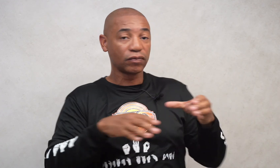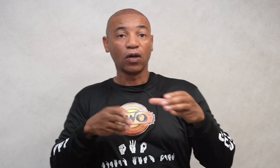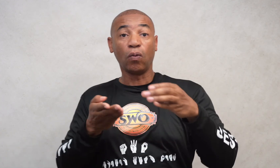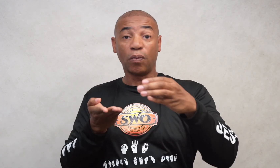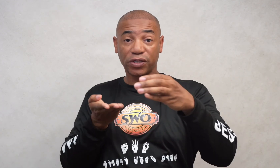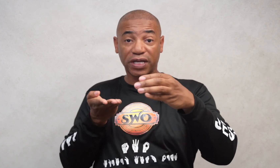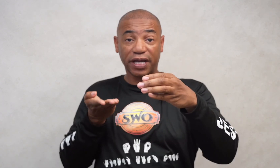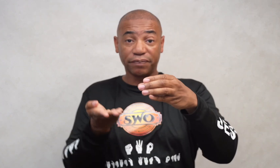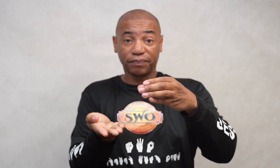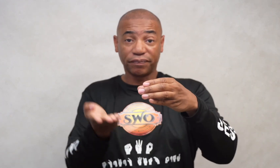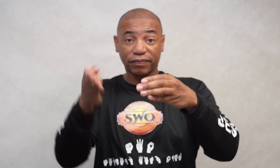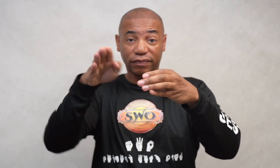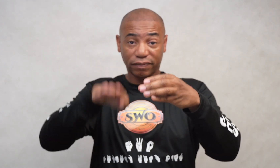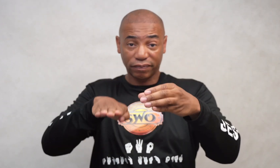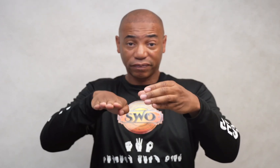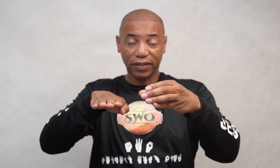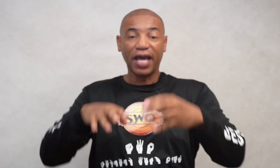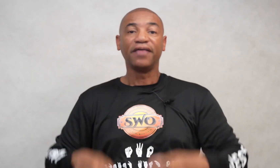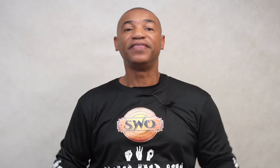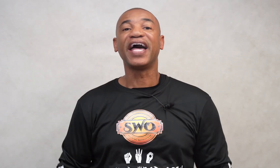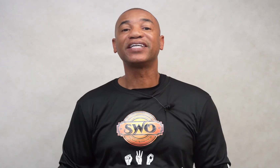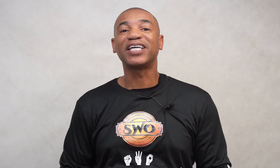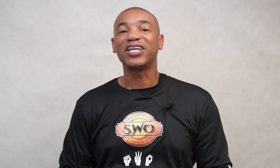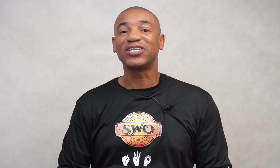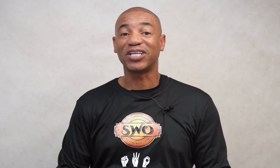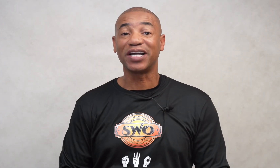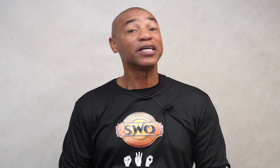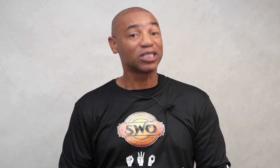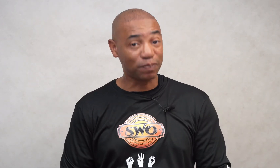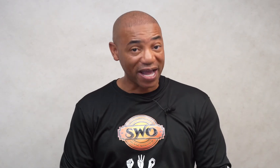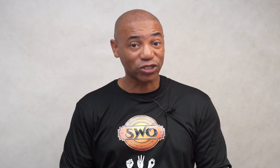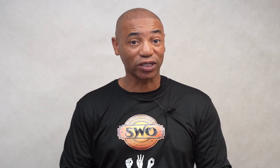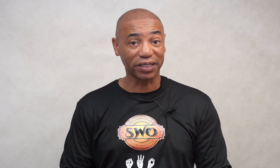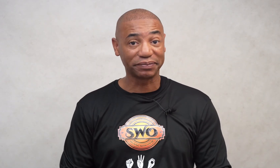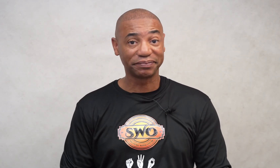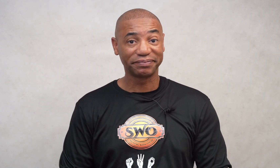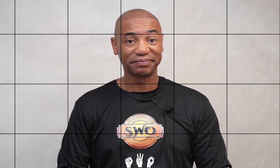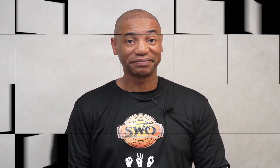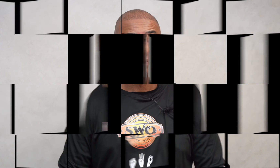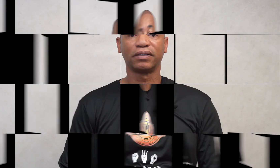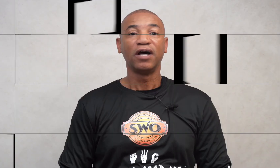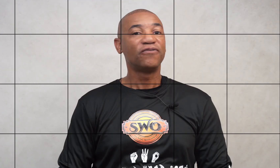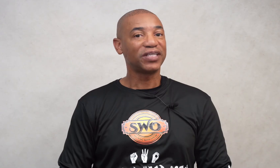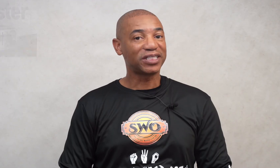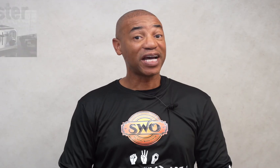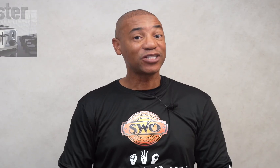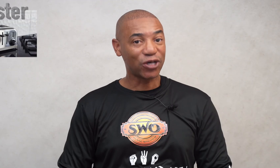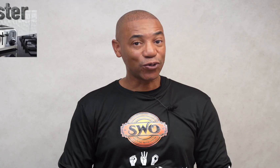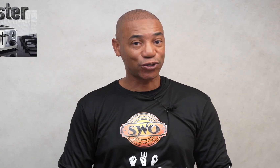One more time. That is how you sign spatula. For the sign toaster.